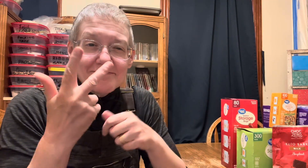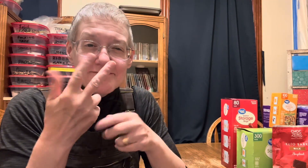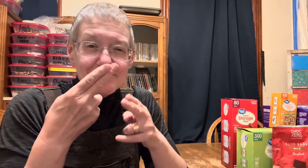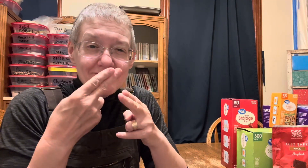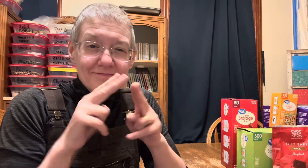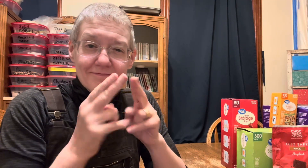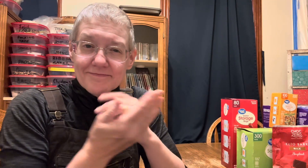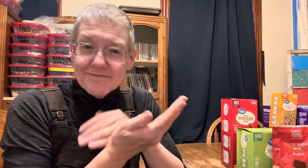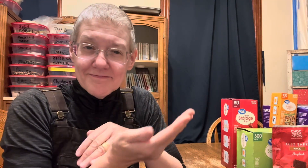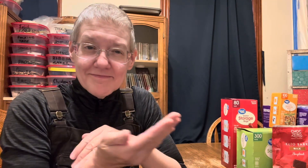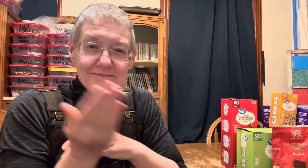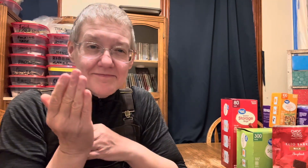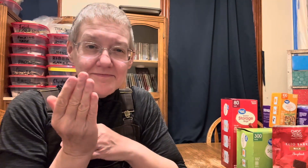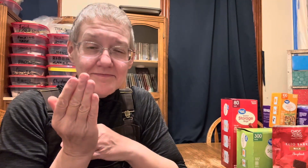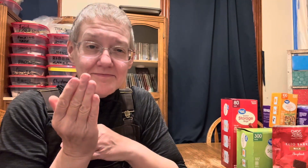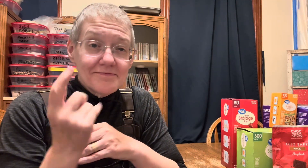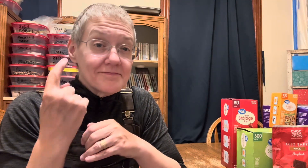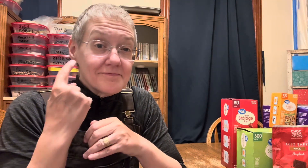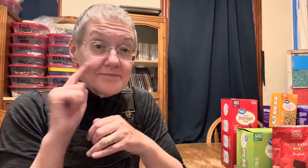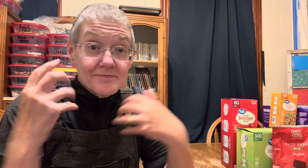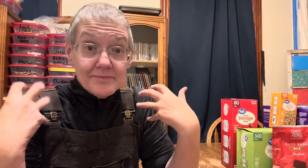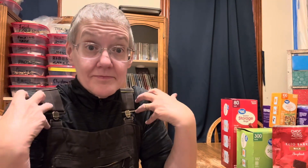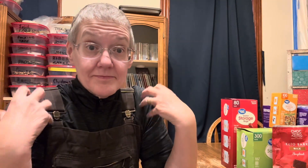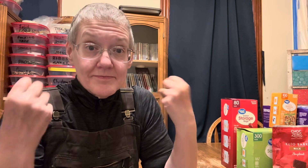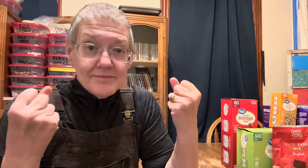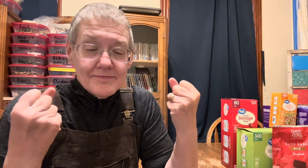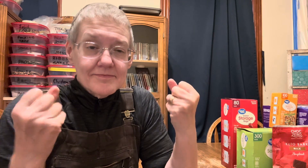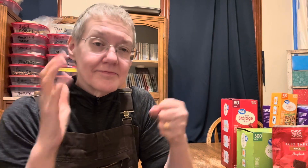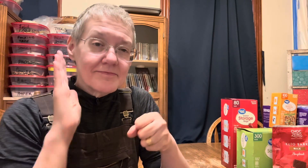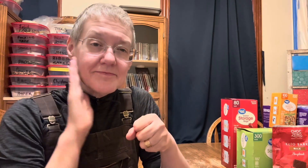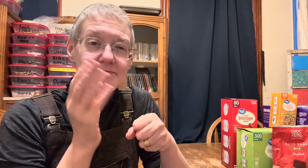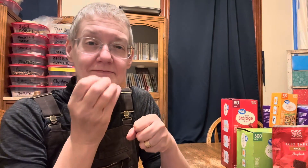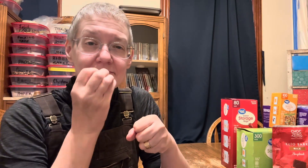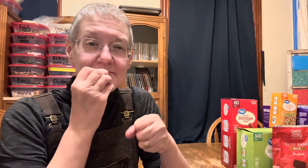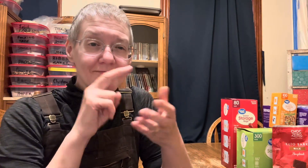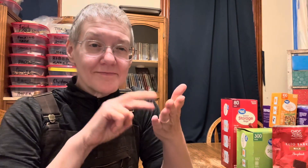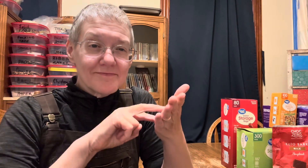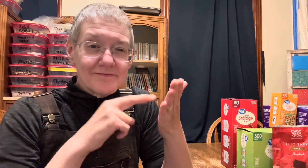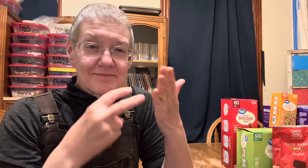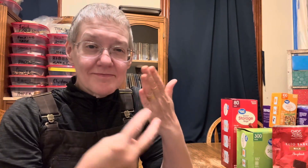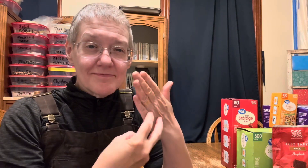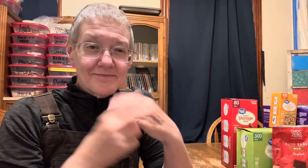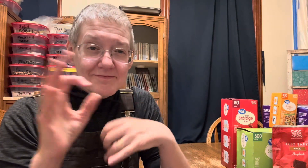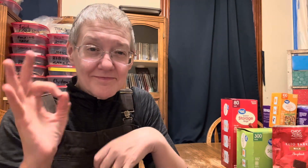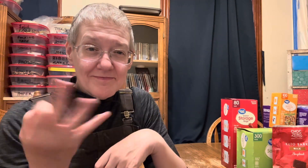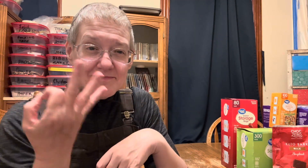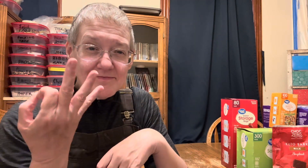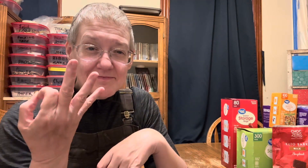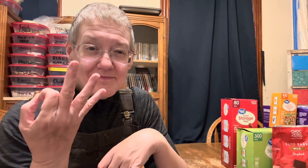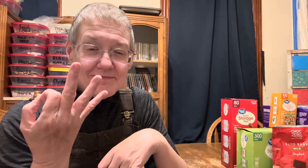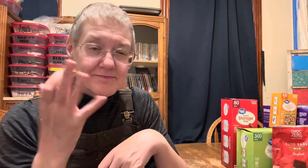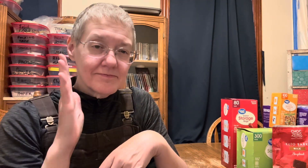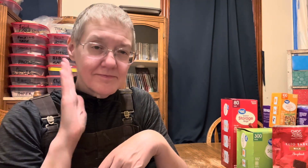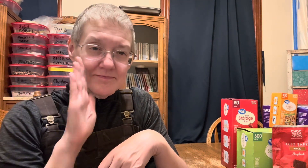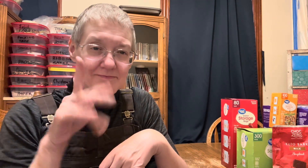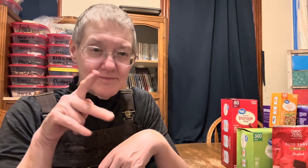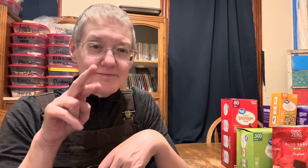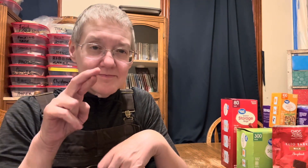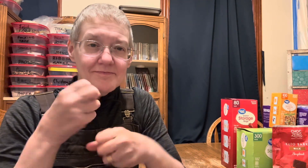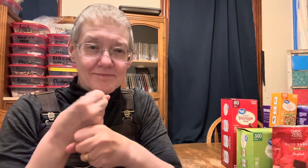Right now, Dell eats 2 to 3 eggs every morning. And for recovery, he'll also eat keto French toast, and